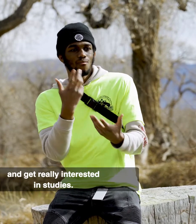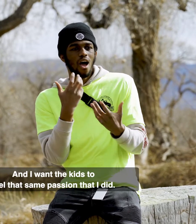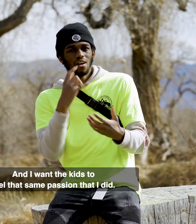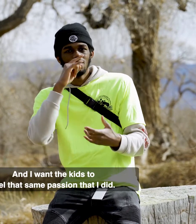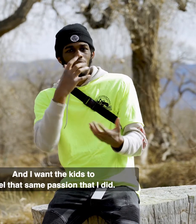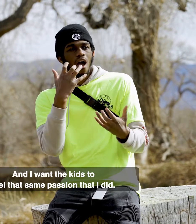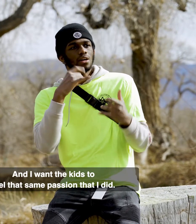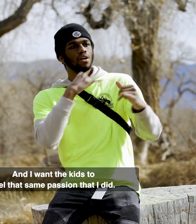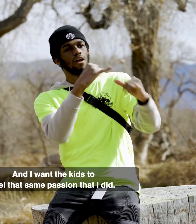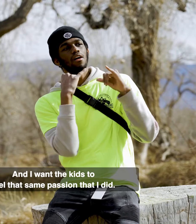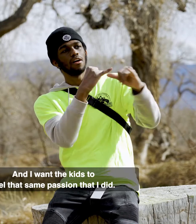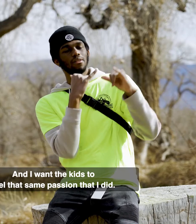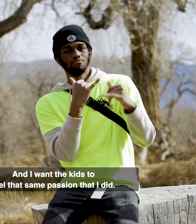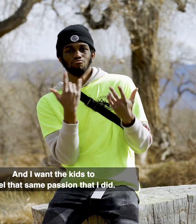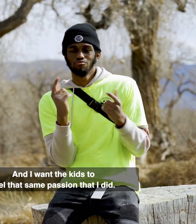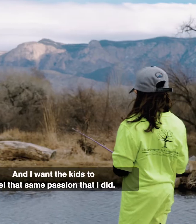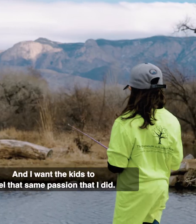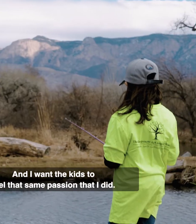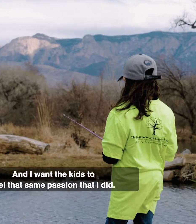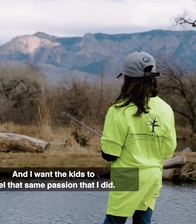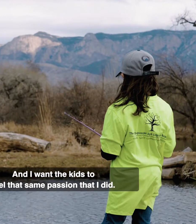want the kids to feel that same passion that I did.